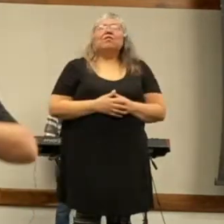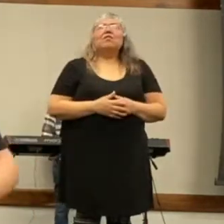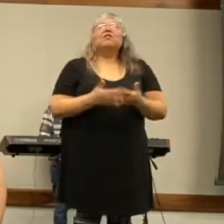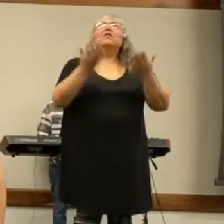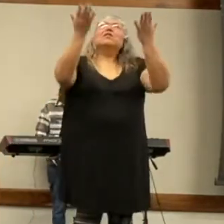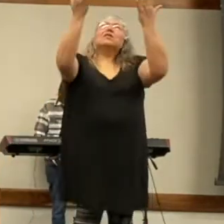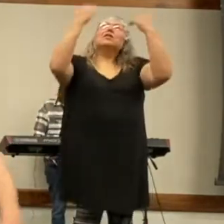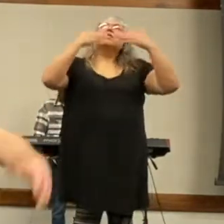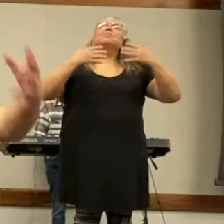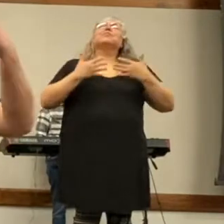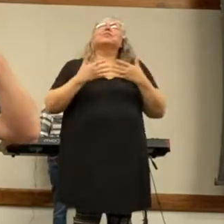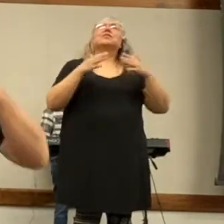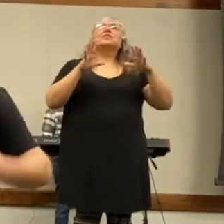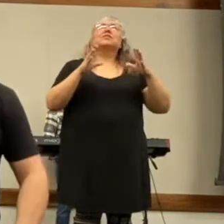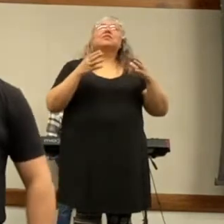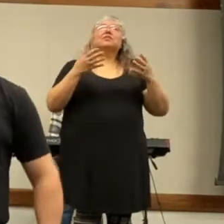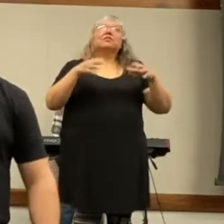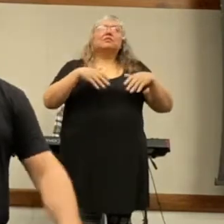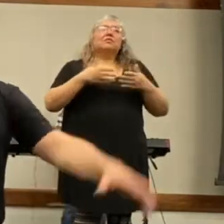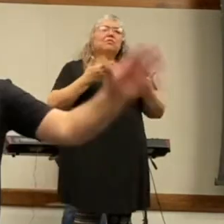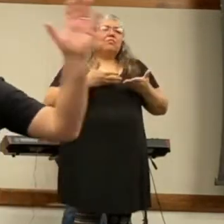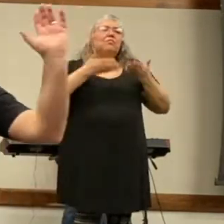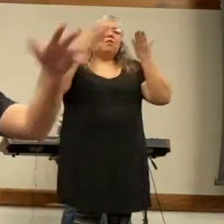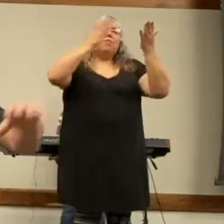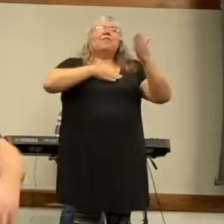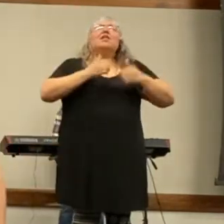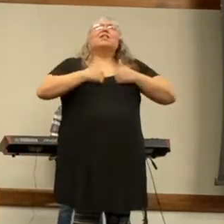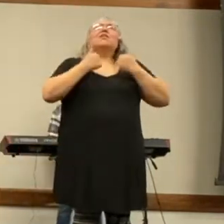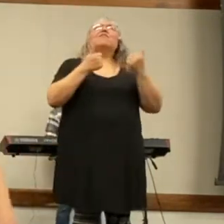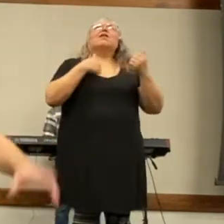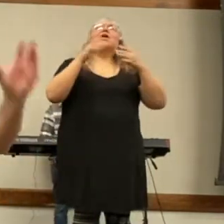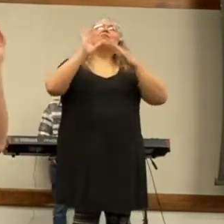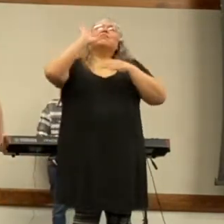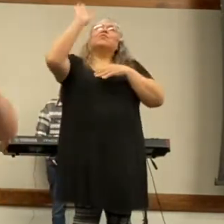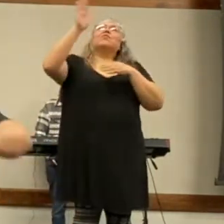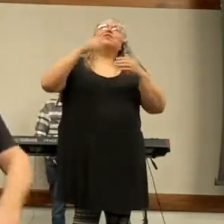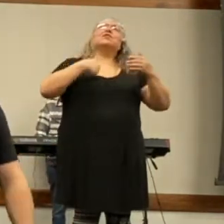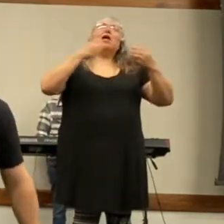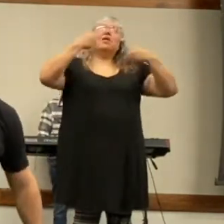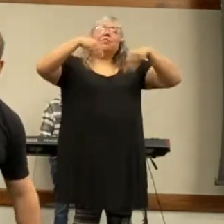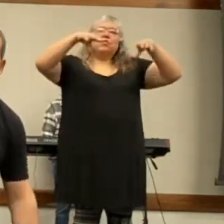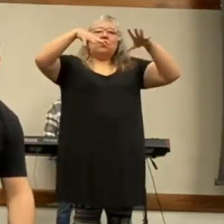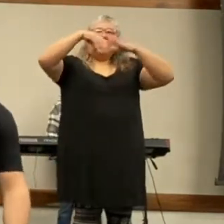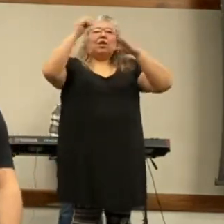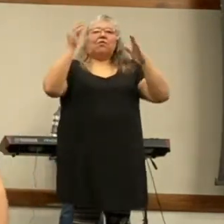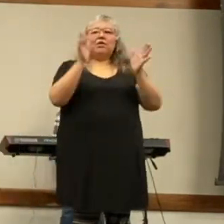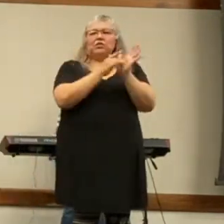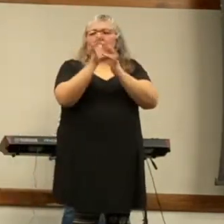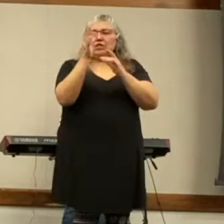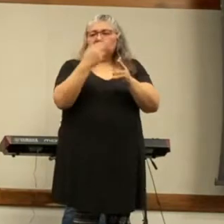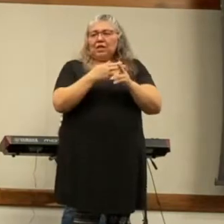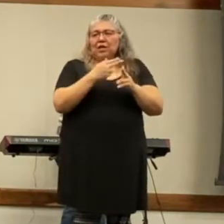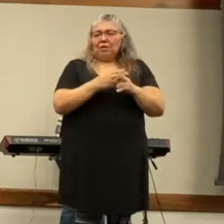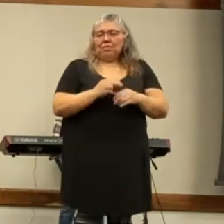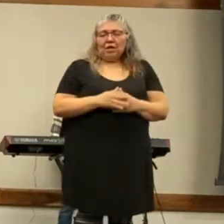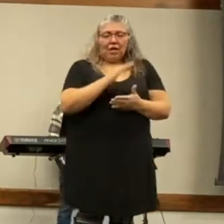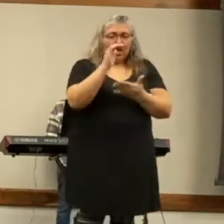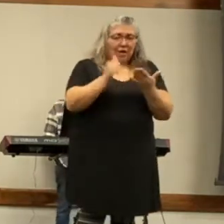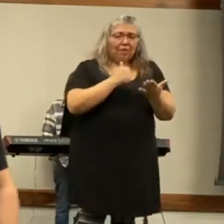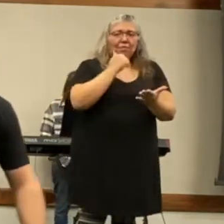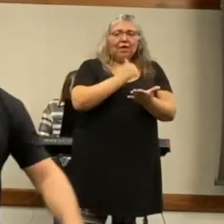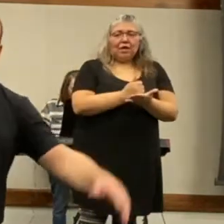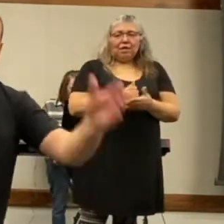take my life. Come have your way. I am yours. I'm sold out. In Jesus' name,